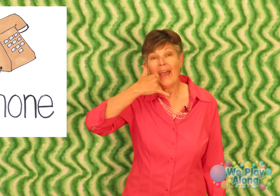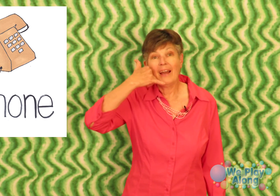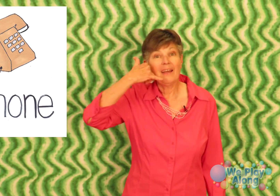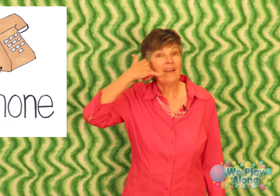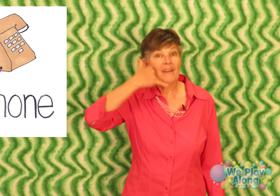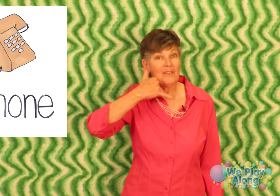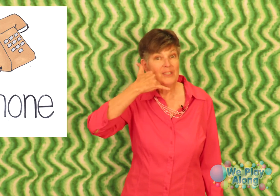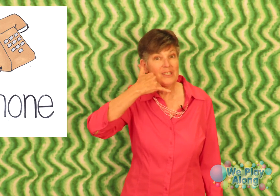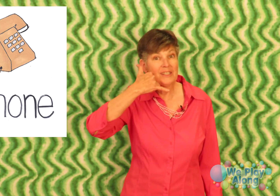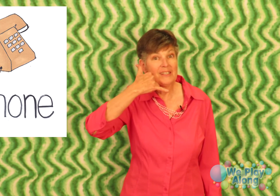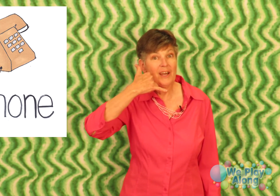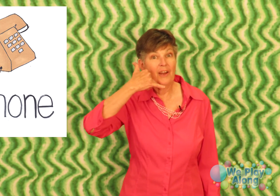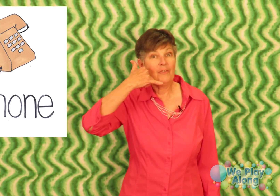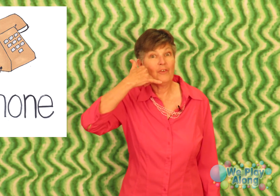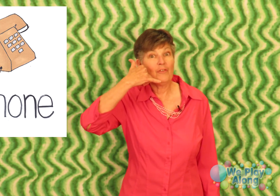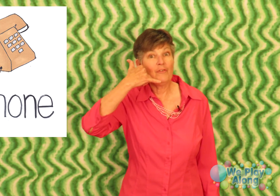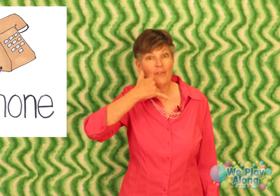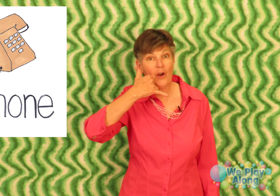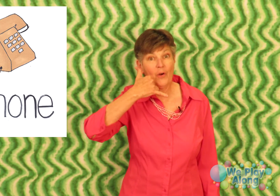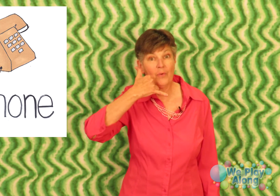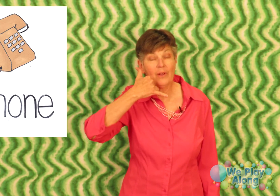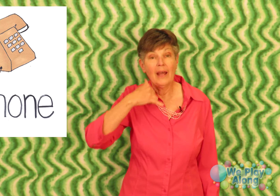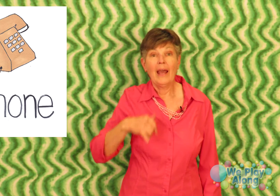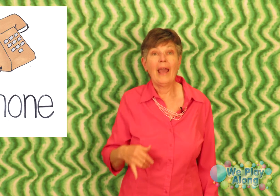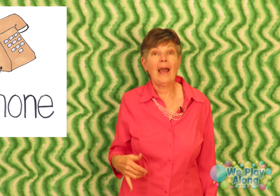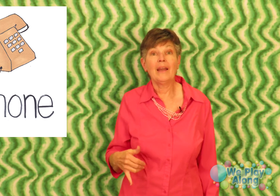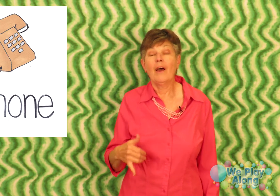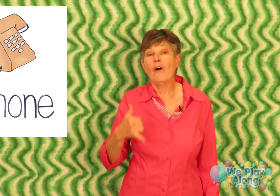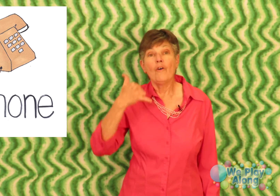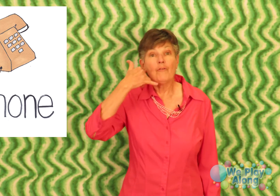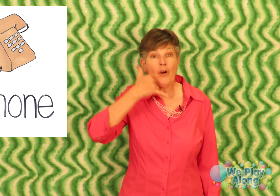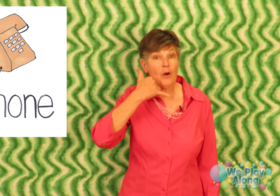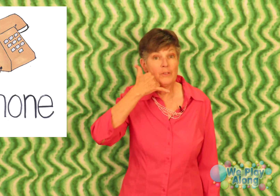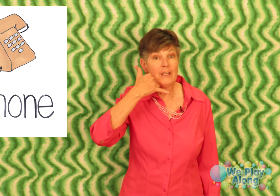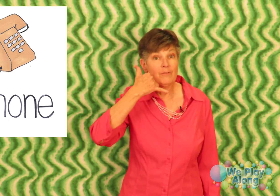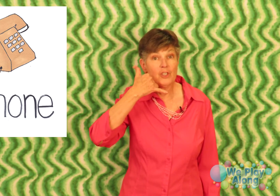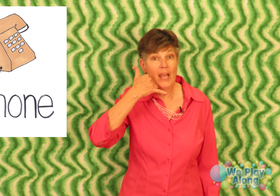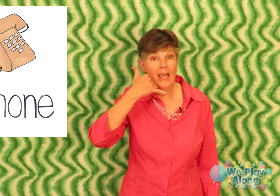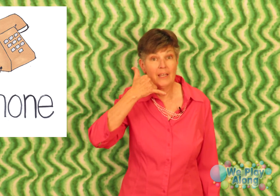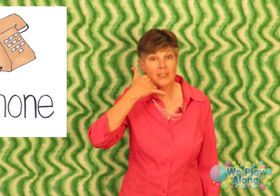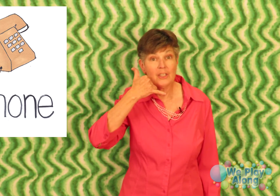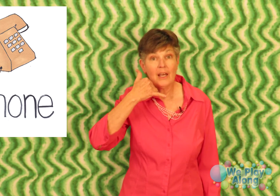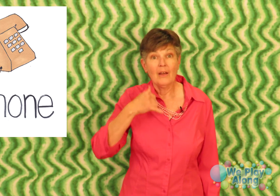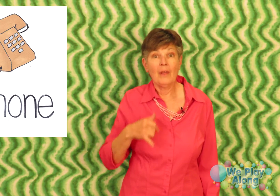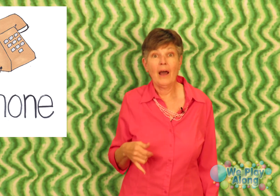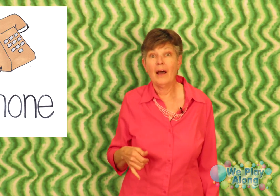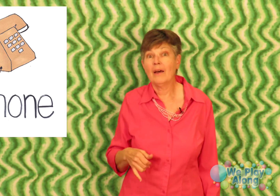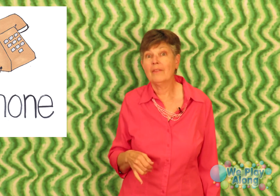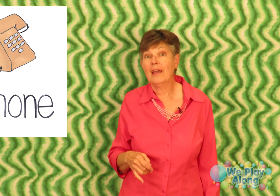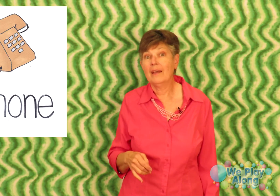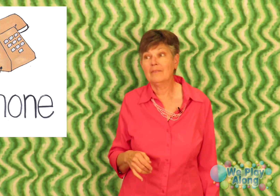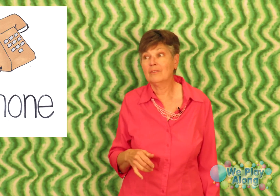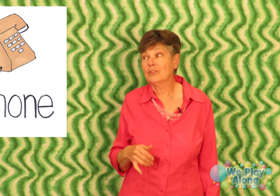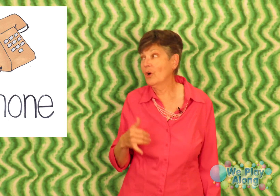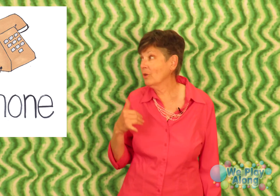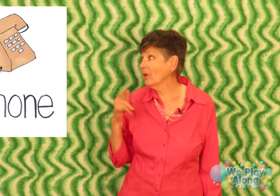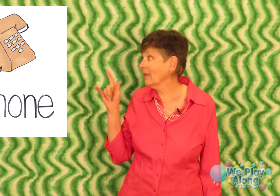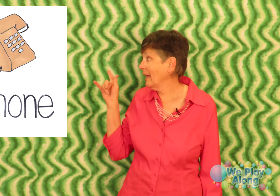And this is the sign for phone. And phones have changed. They don't look like